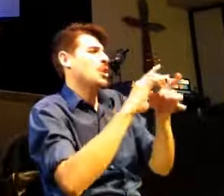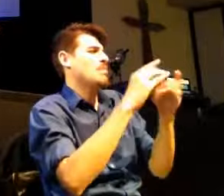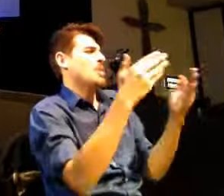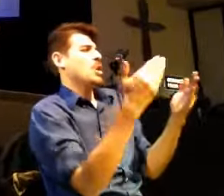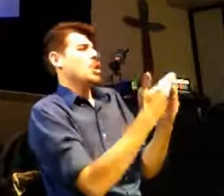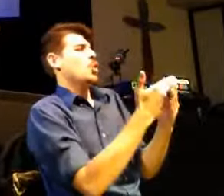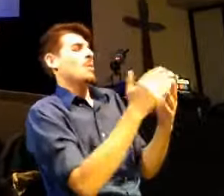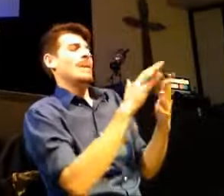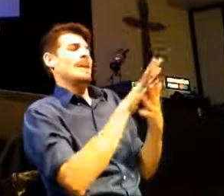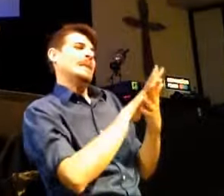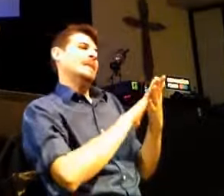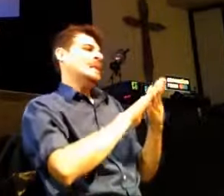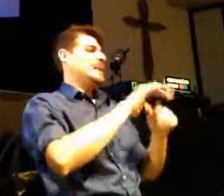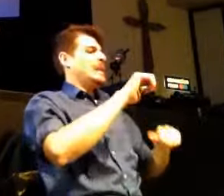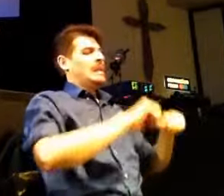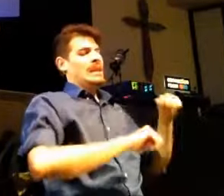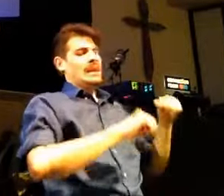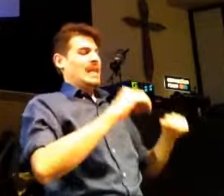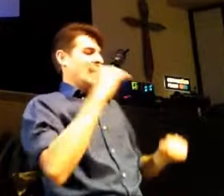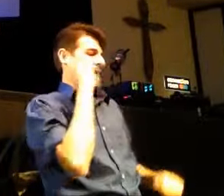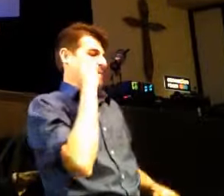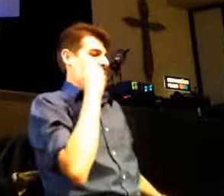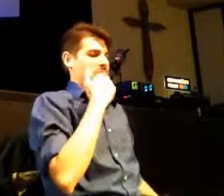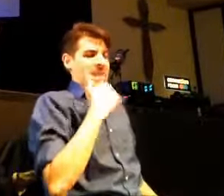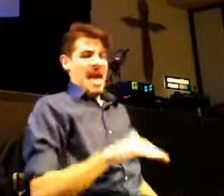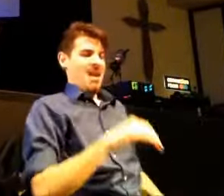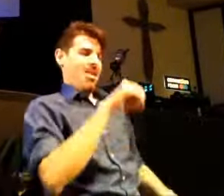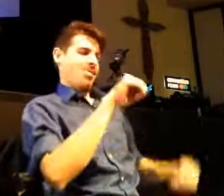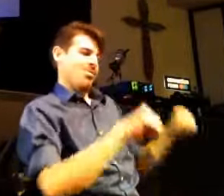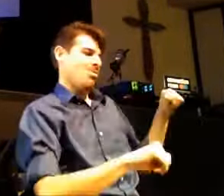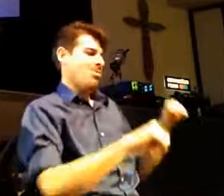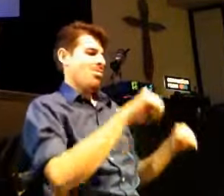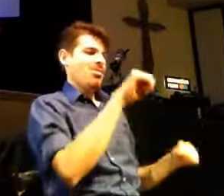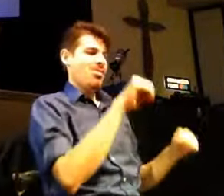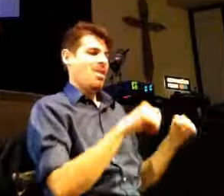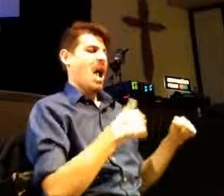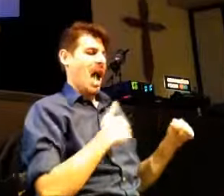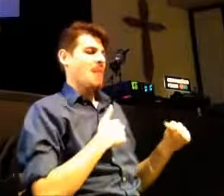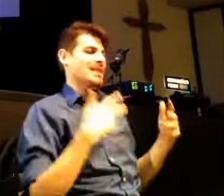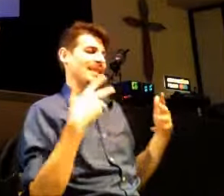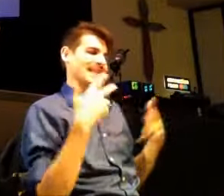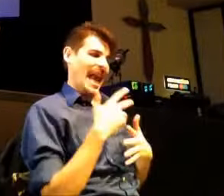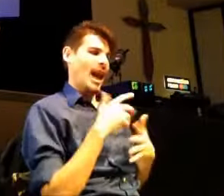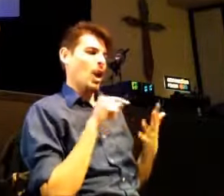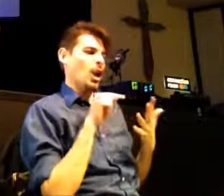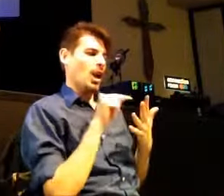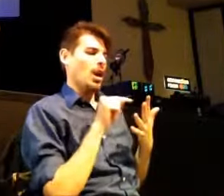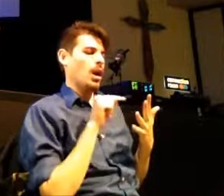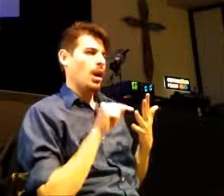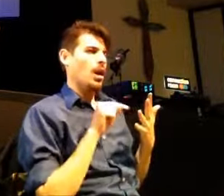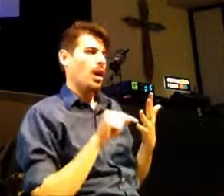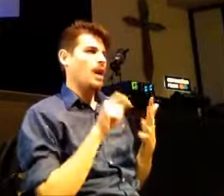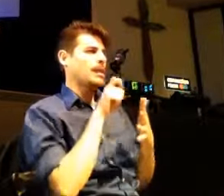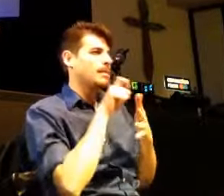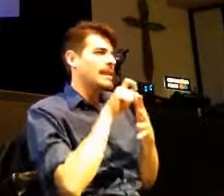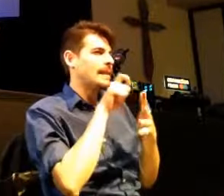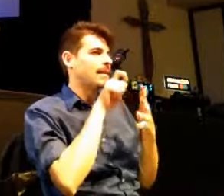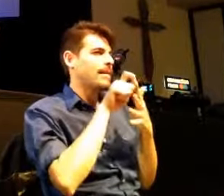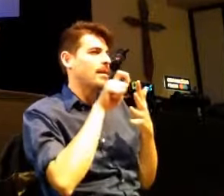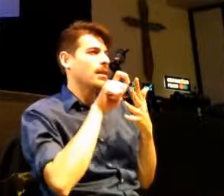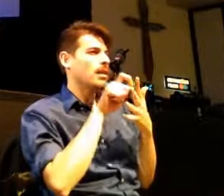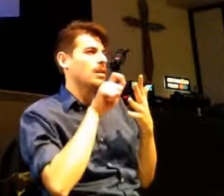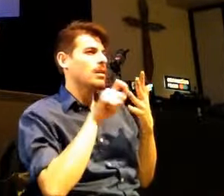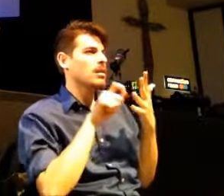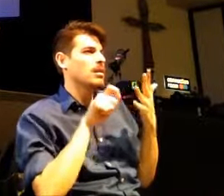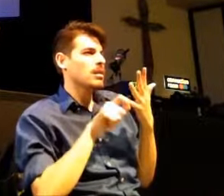neighbor or a friend. What if it goes bad? And if you can begin to identify the specific things that you're